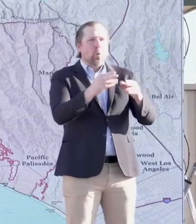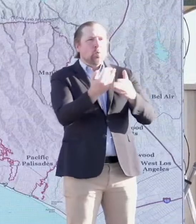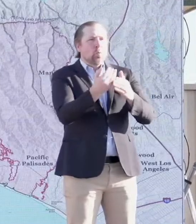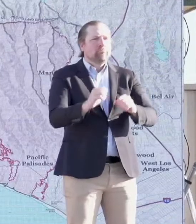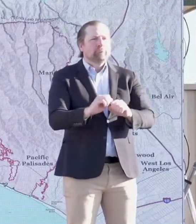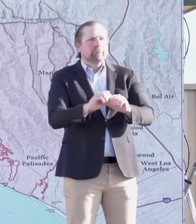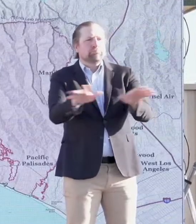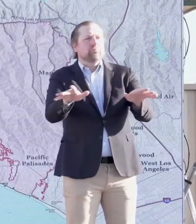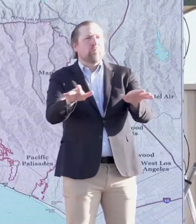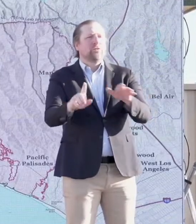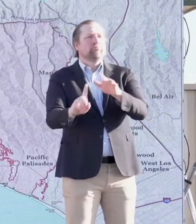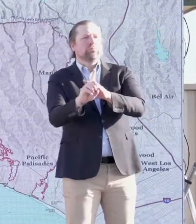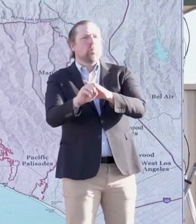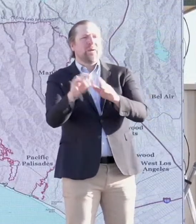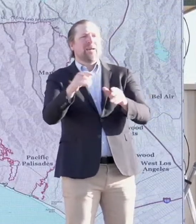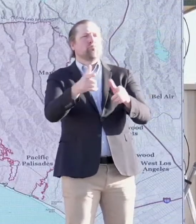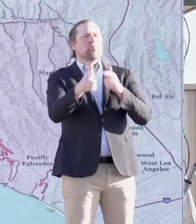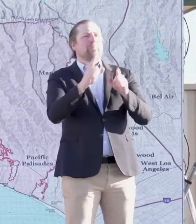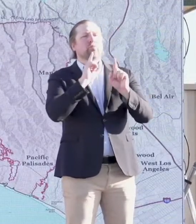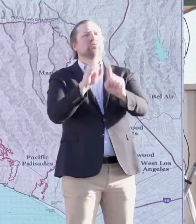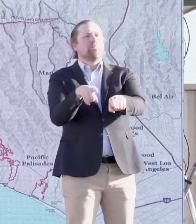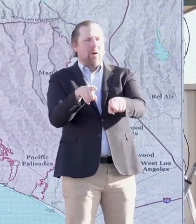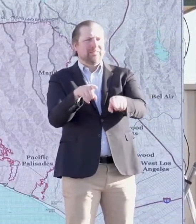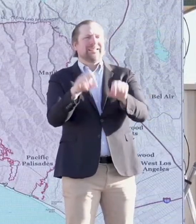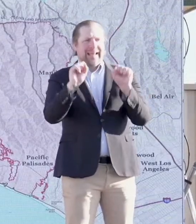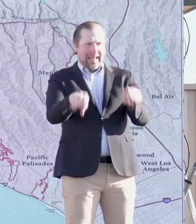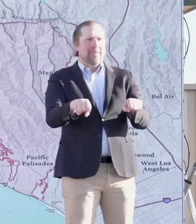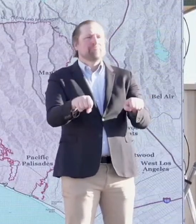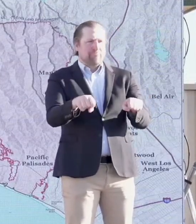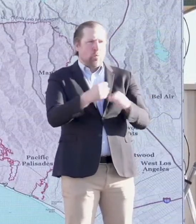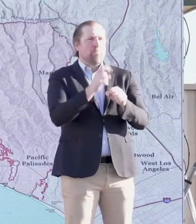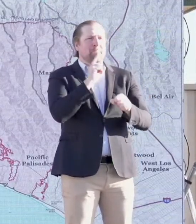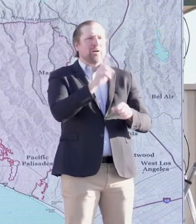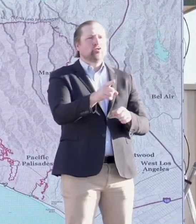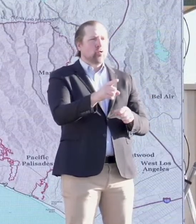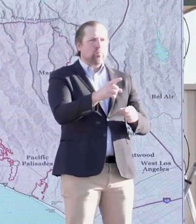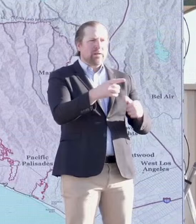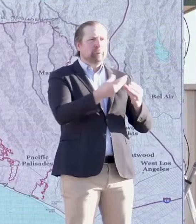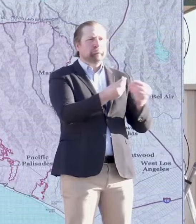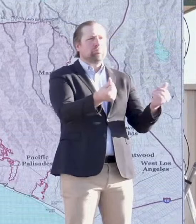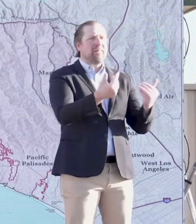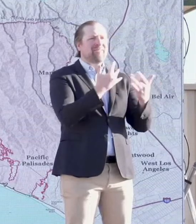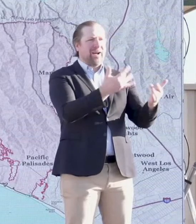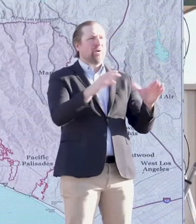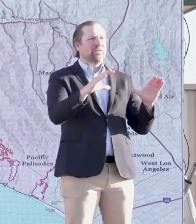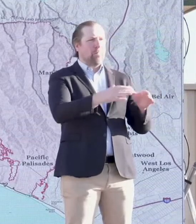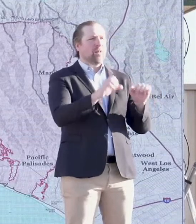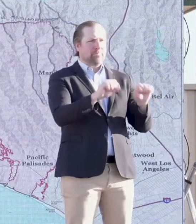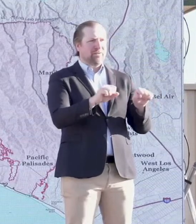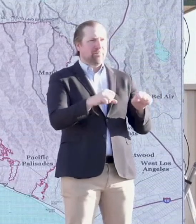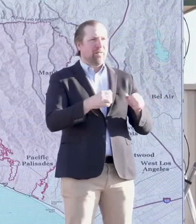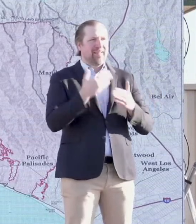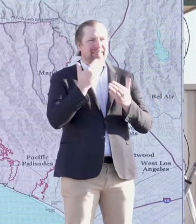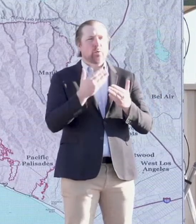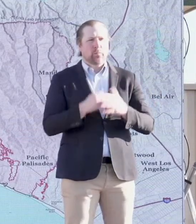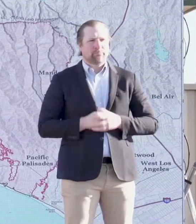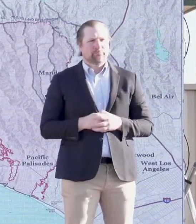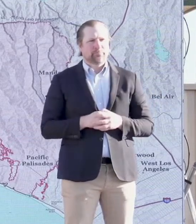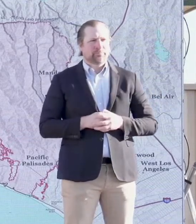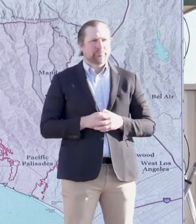they can be a quick response resources that can go and make any new starts stay as small as possible. Thank you.